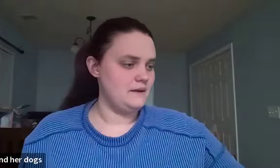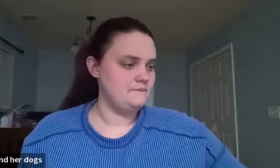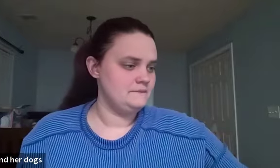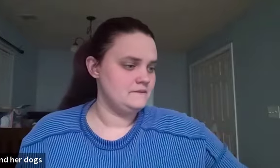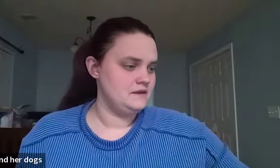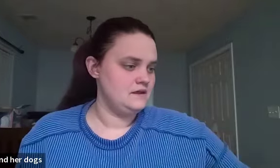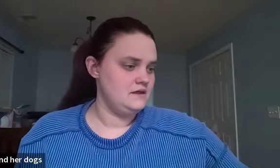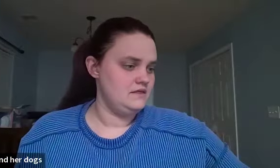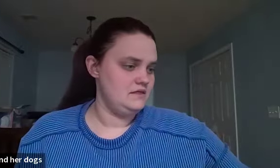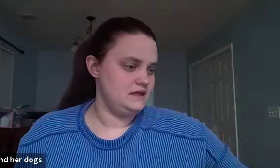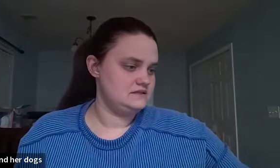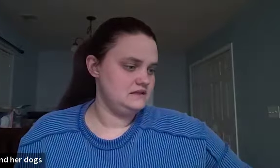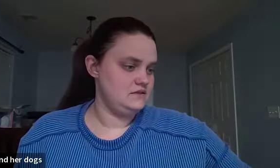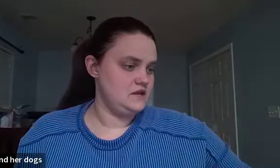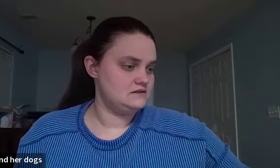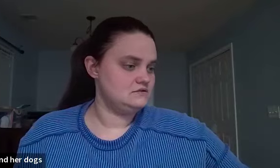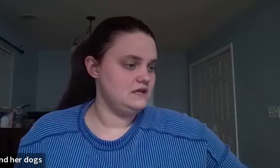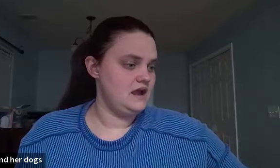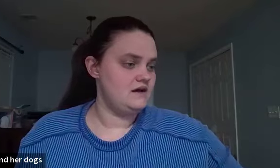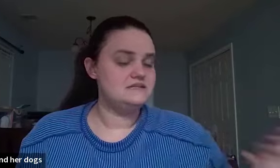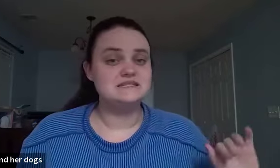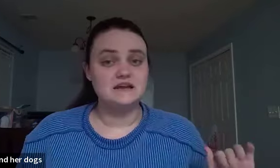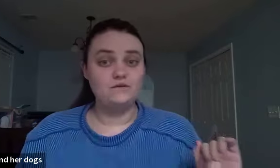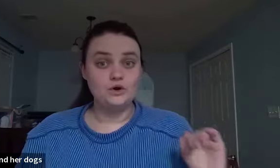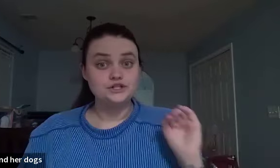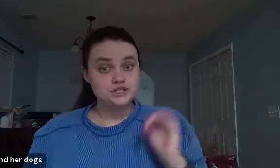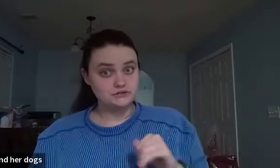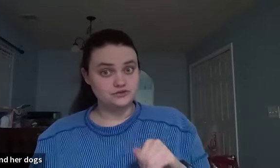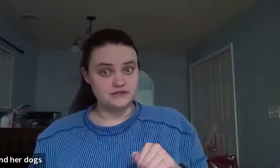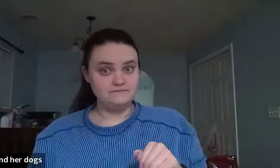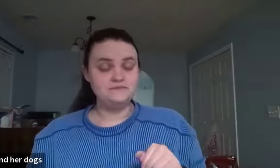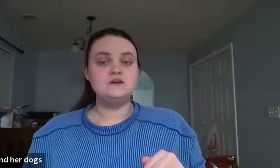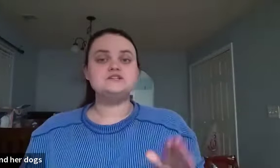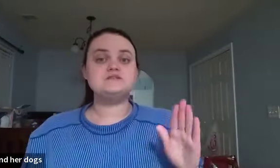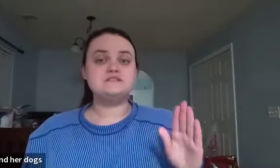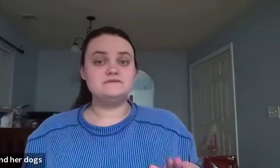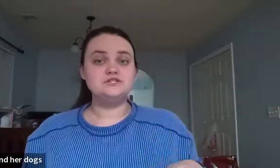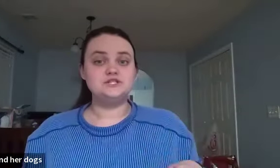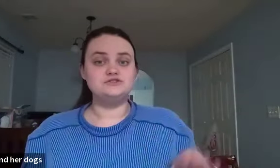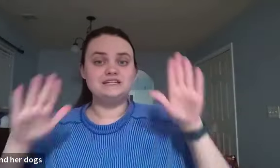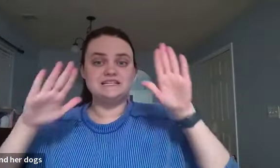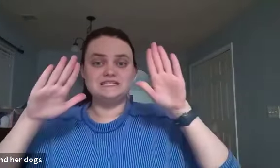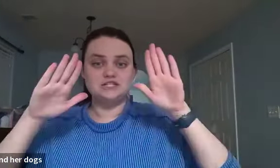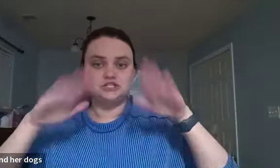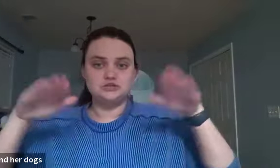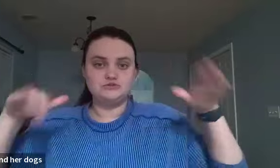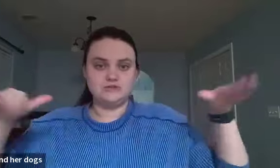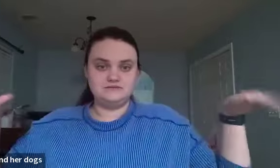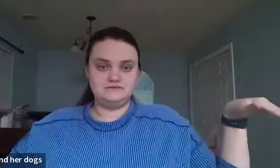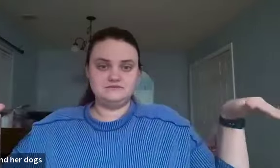Okay. Let's see. The next one we have is the sign for children. So the sign for children is children.